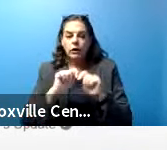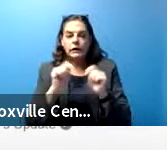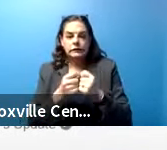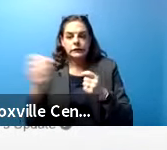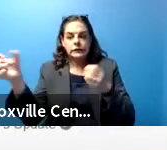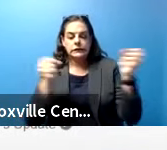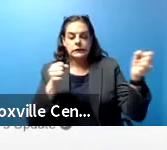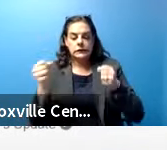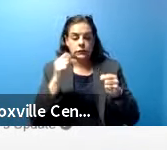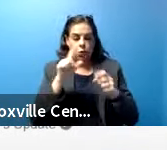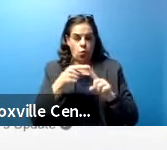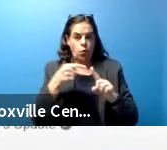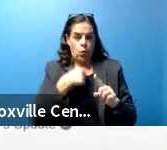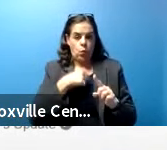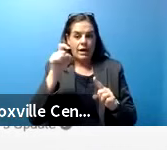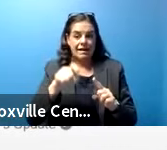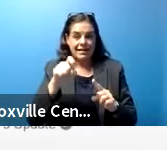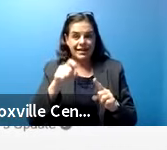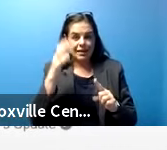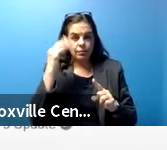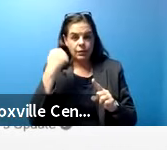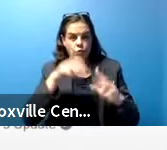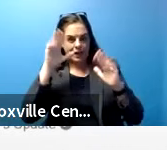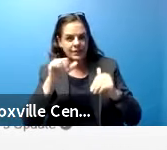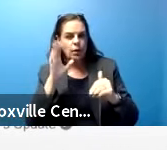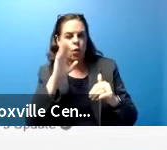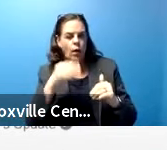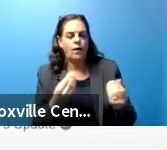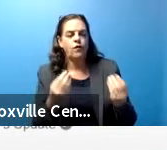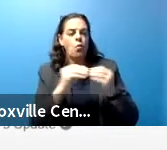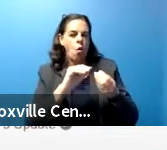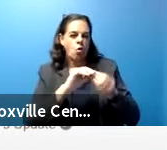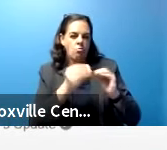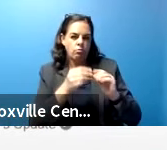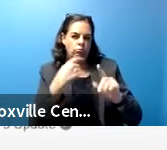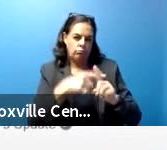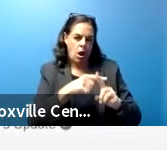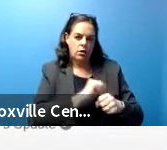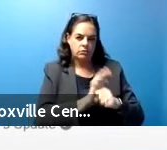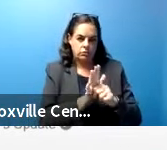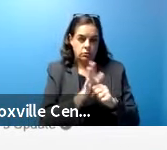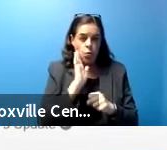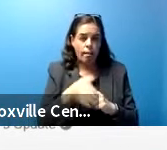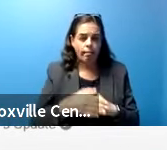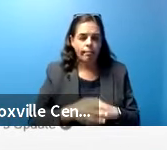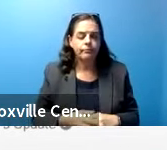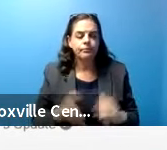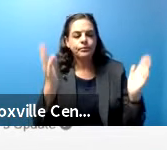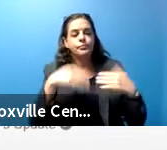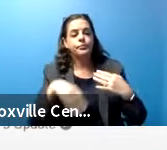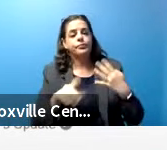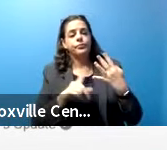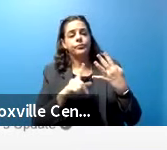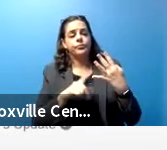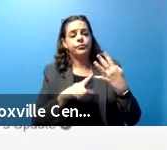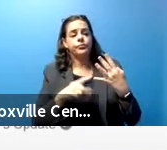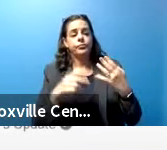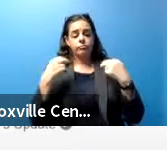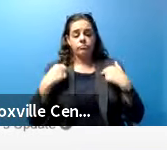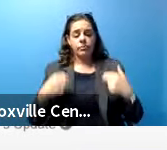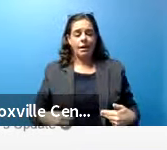in individual cases and clusters and contacts associated with those. Our fourth benchmark, healthcare